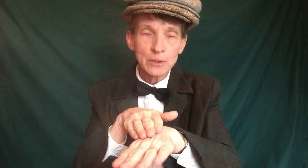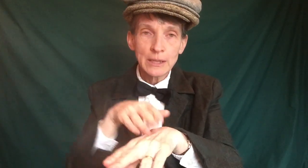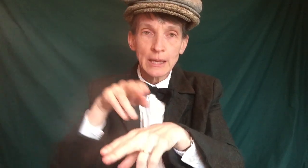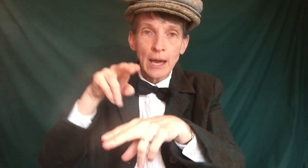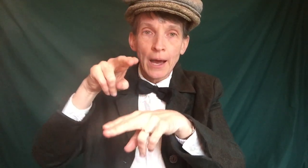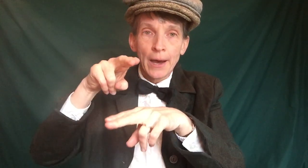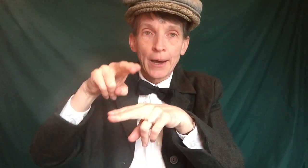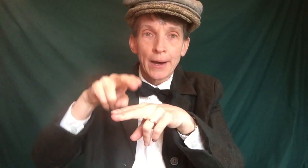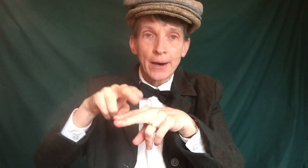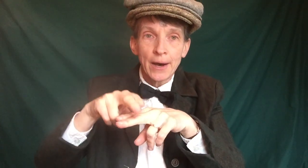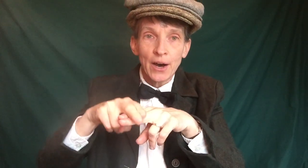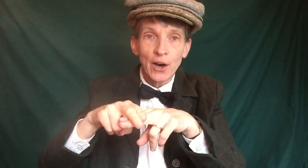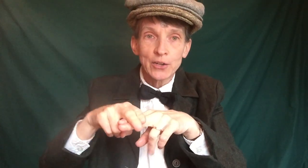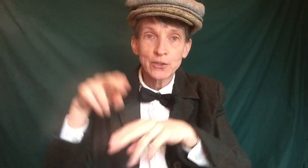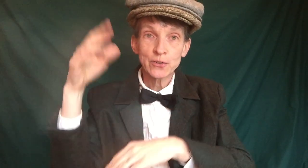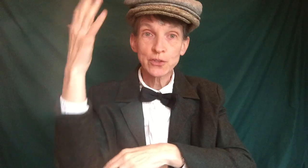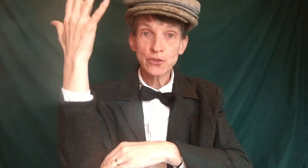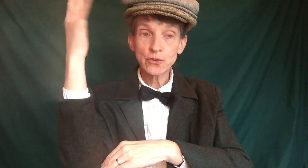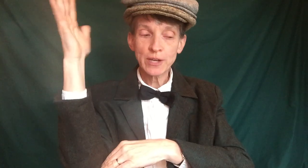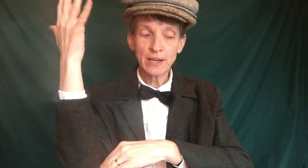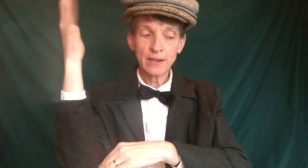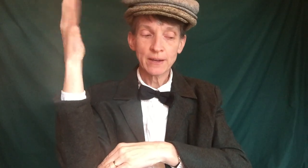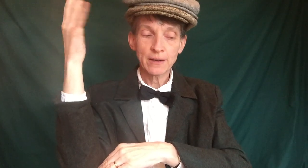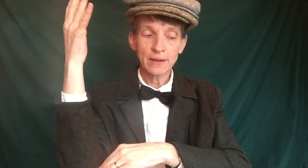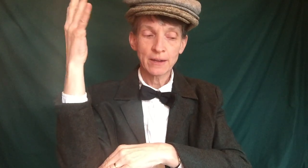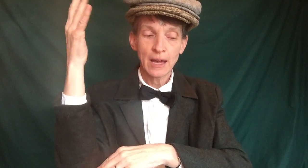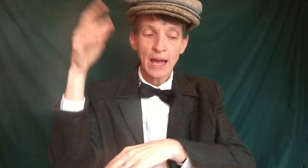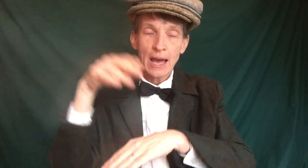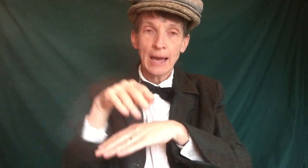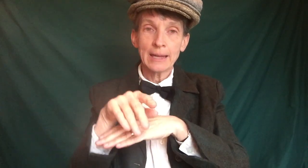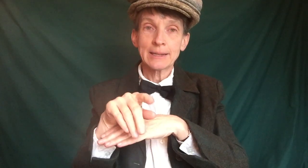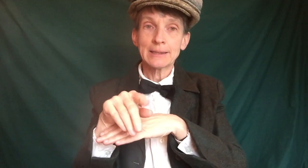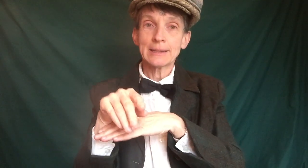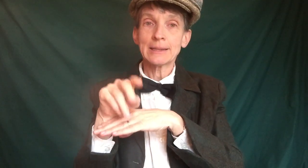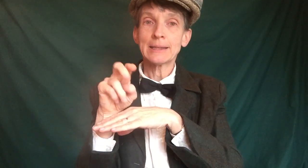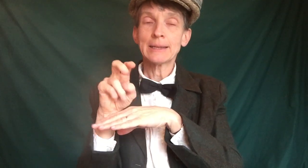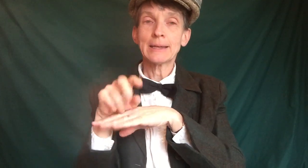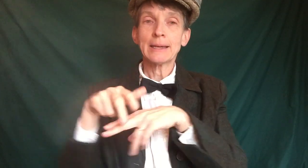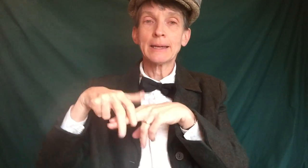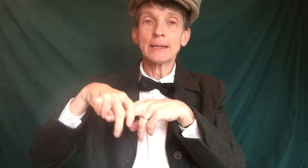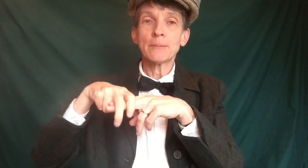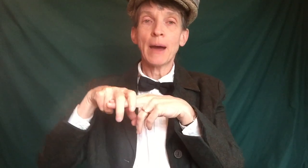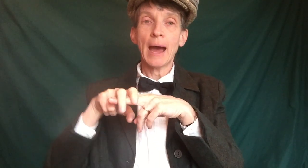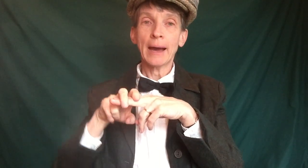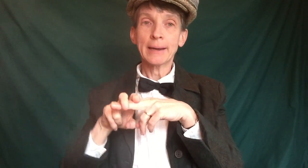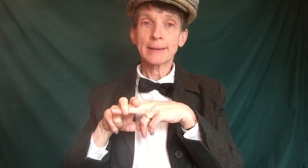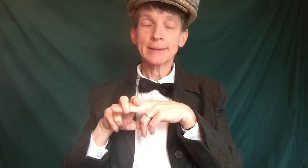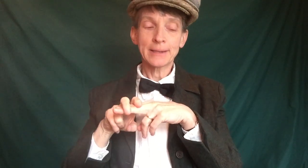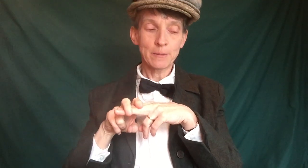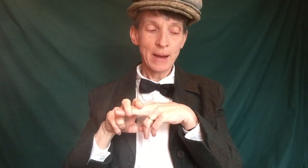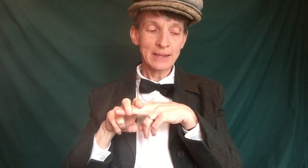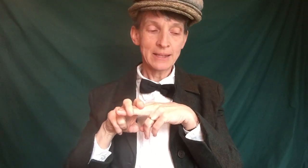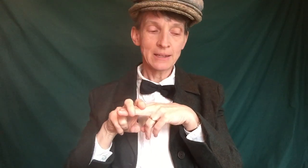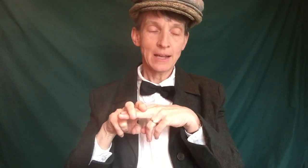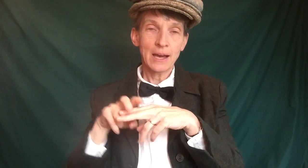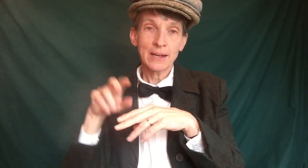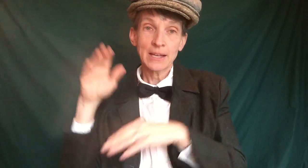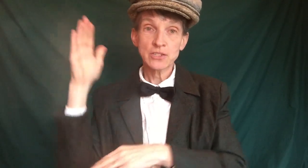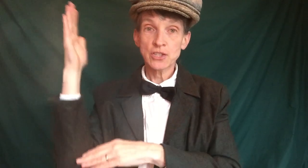slowly under the tree and leaned back little by little against the